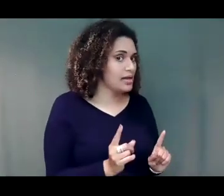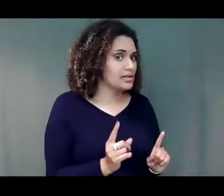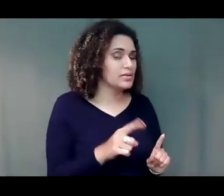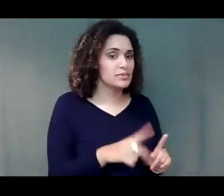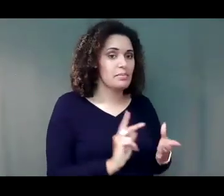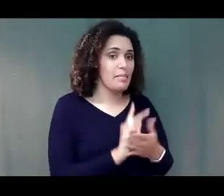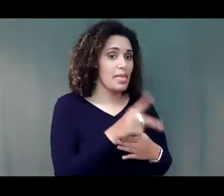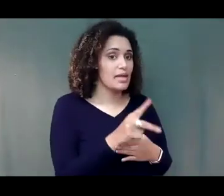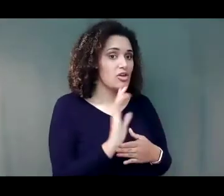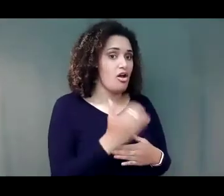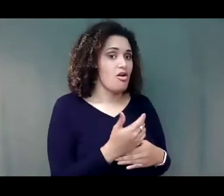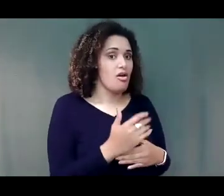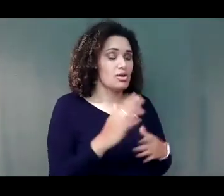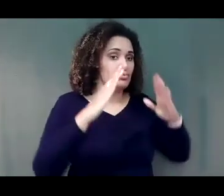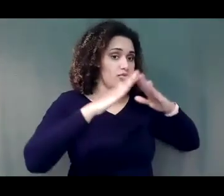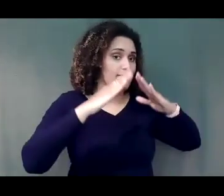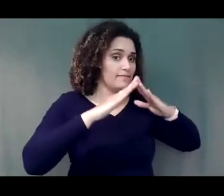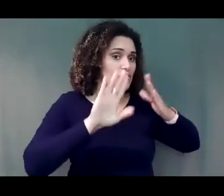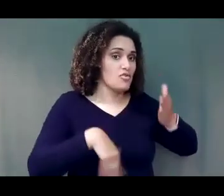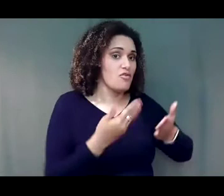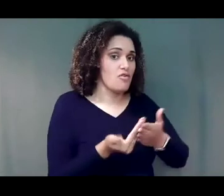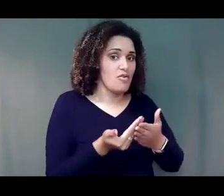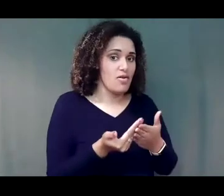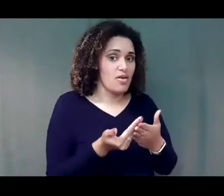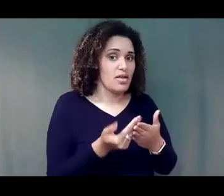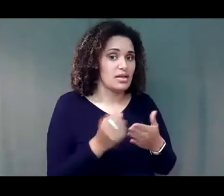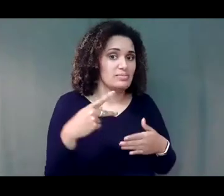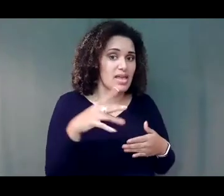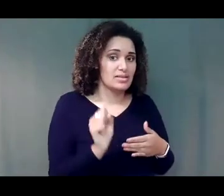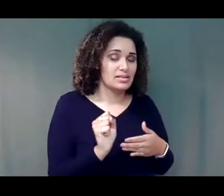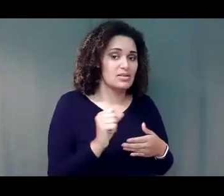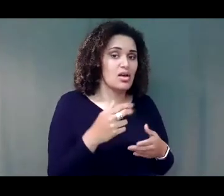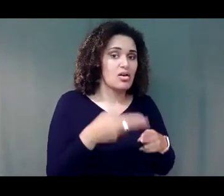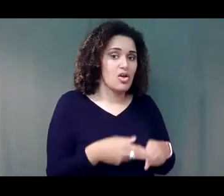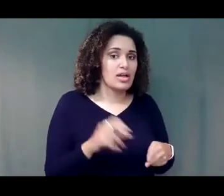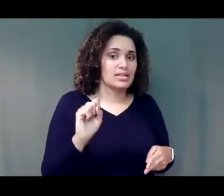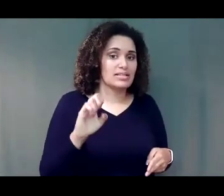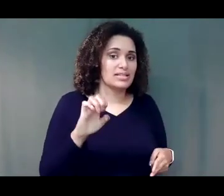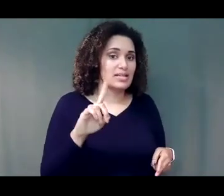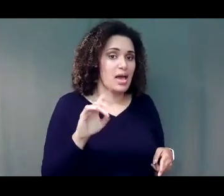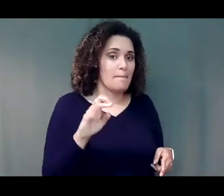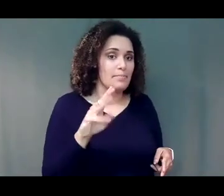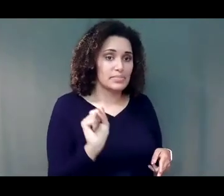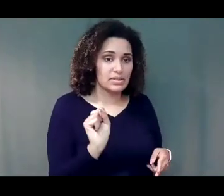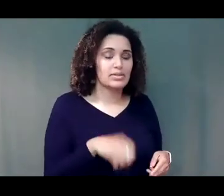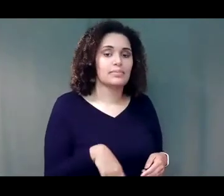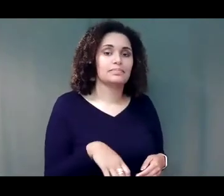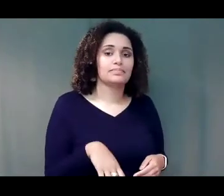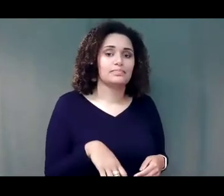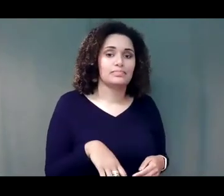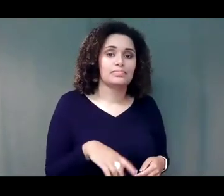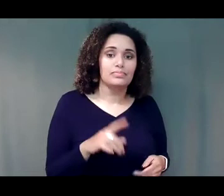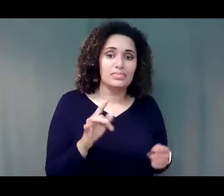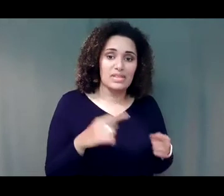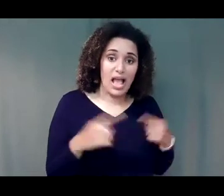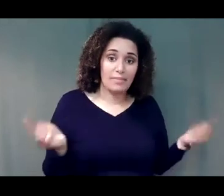plants on our roof are all of a species called sedums. And it was the opposite